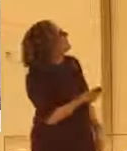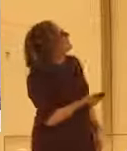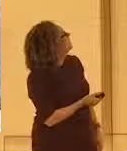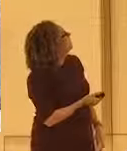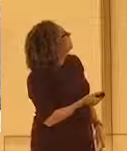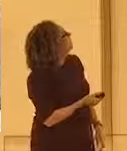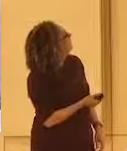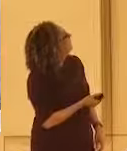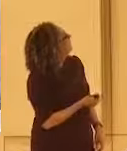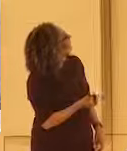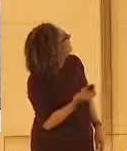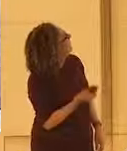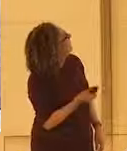What's stopping them from talking?